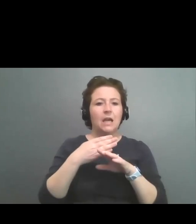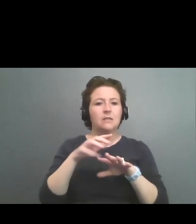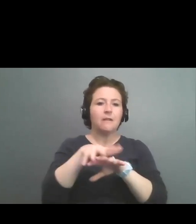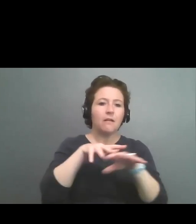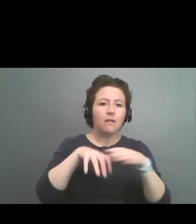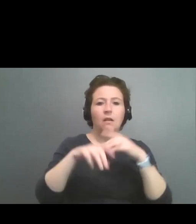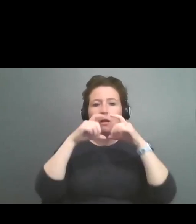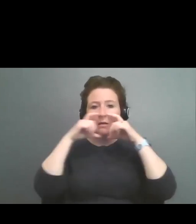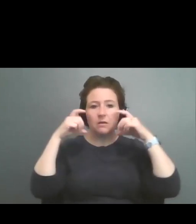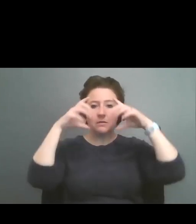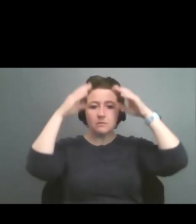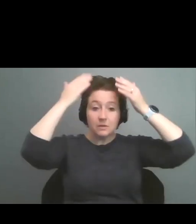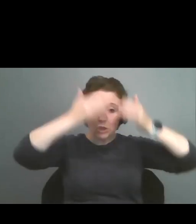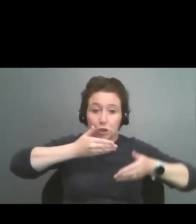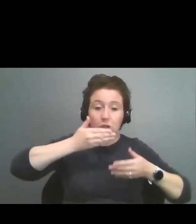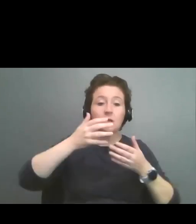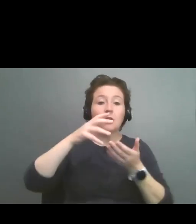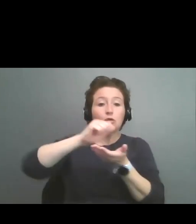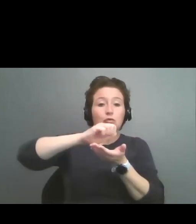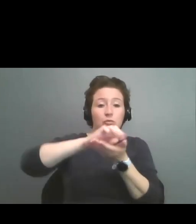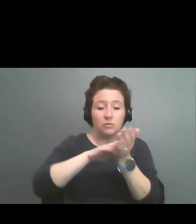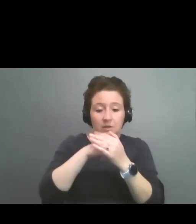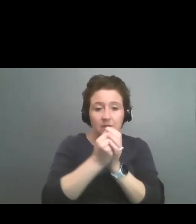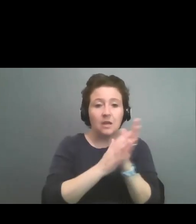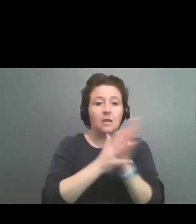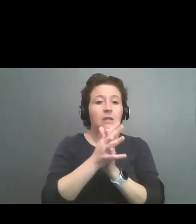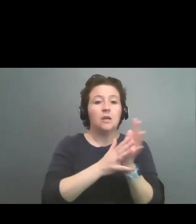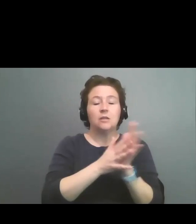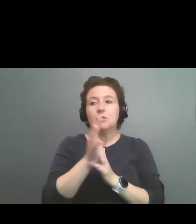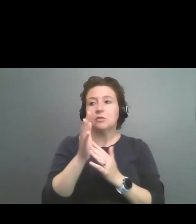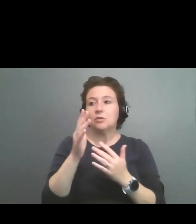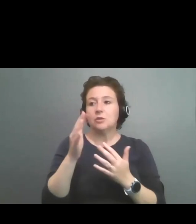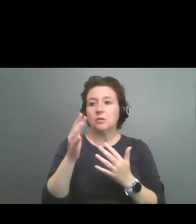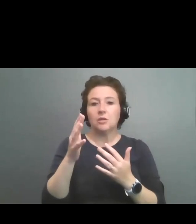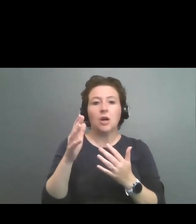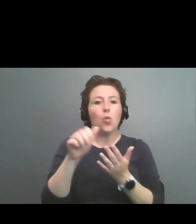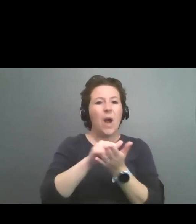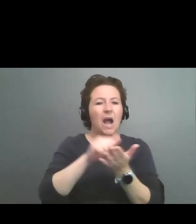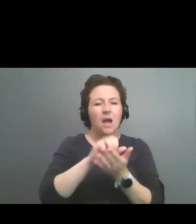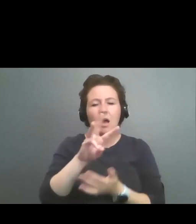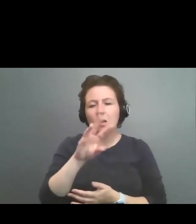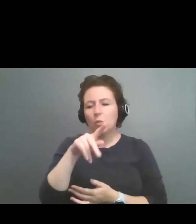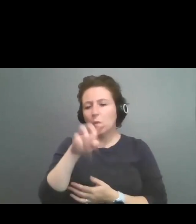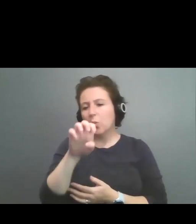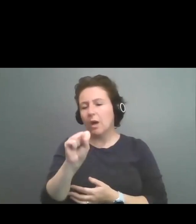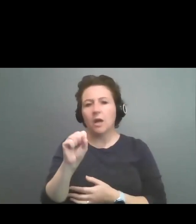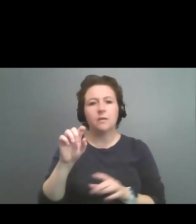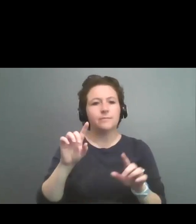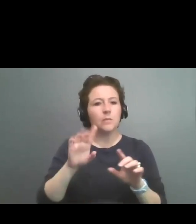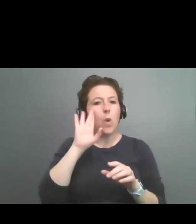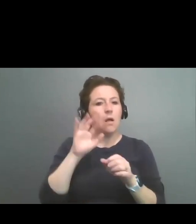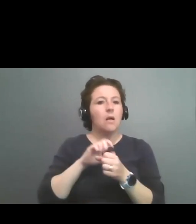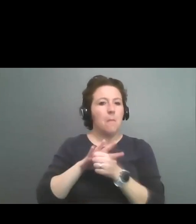We have face shields, hand sanitizer, wipes. There will be